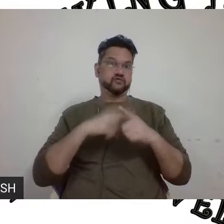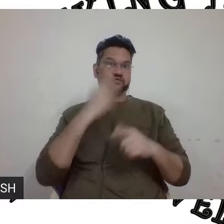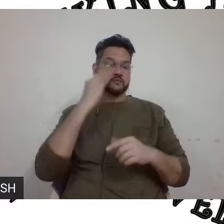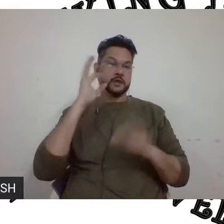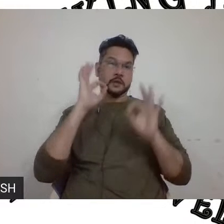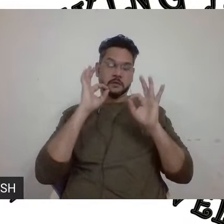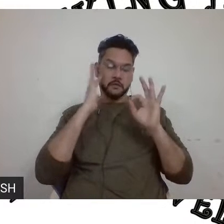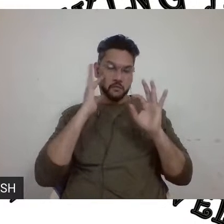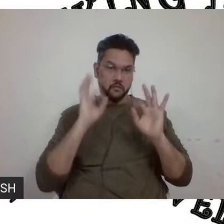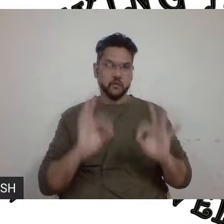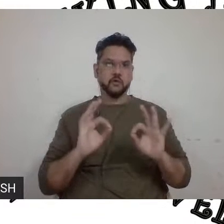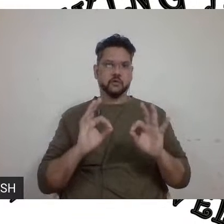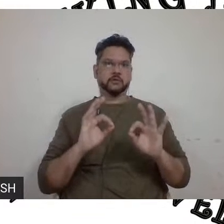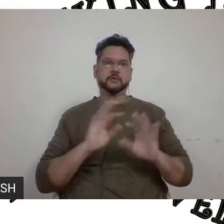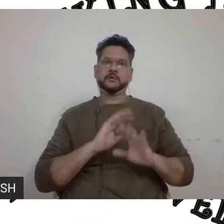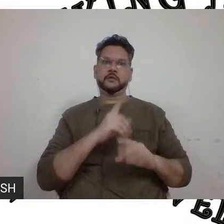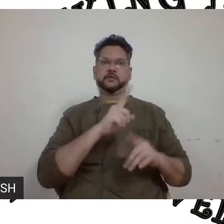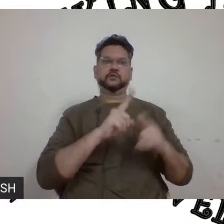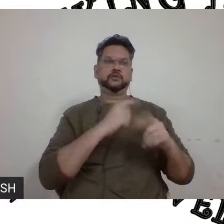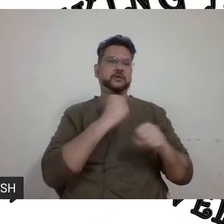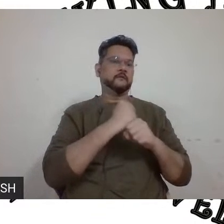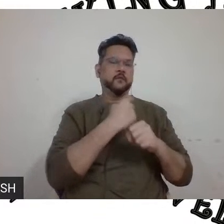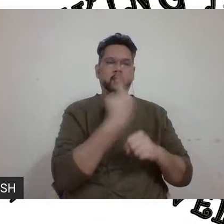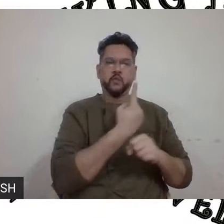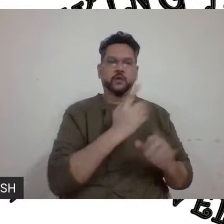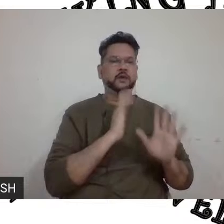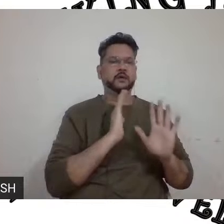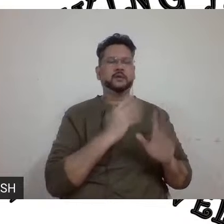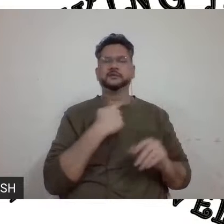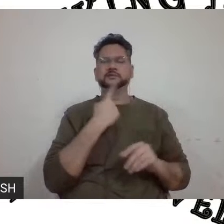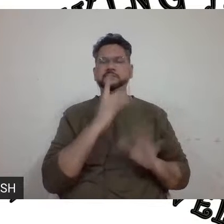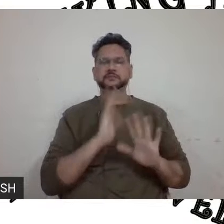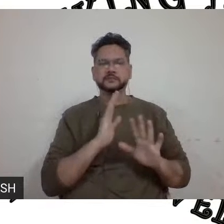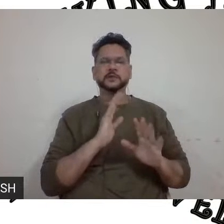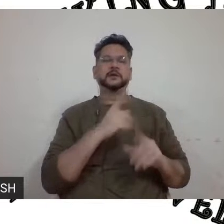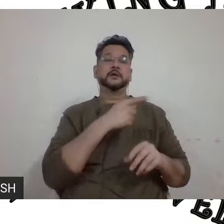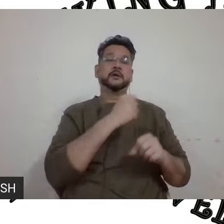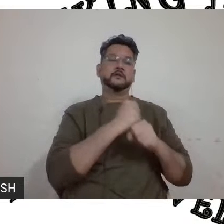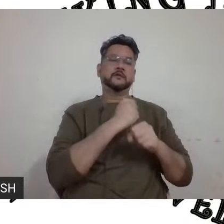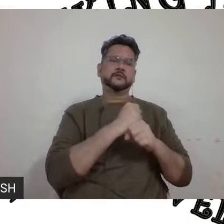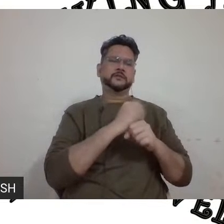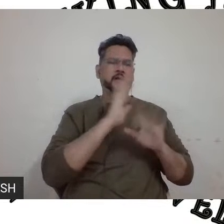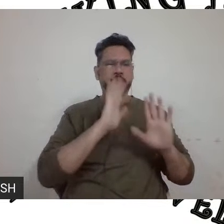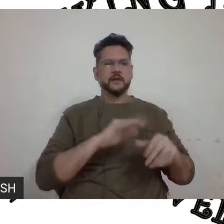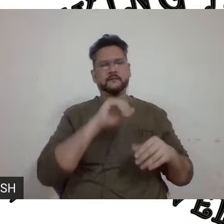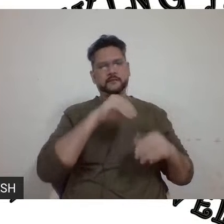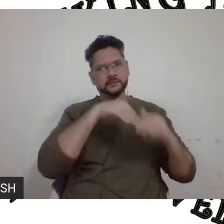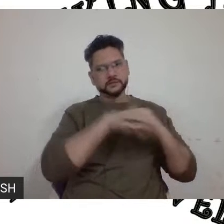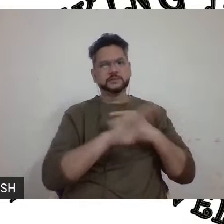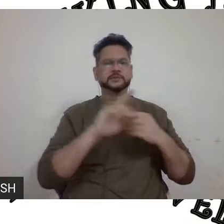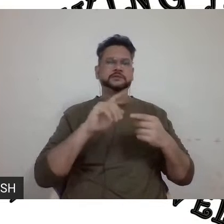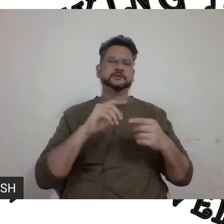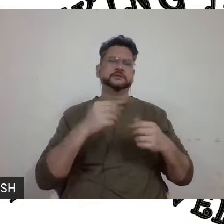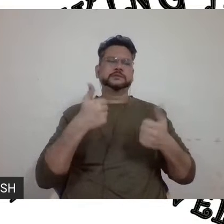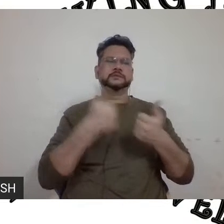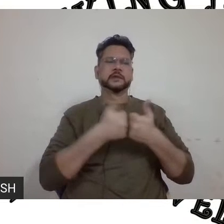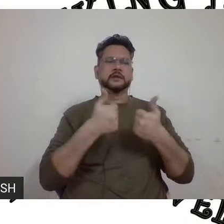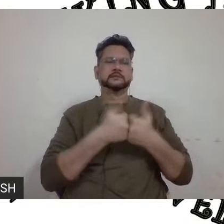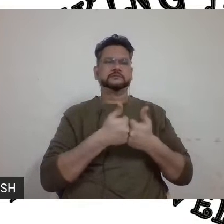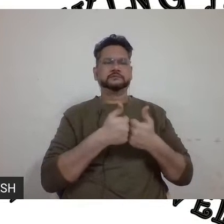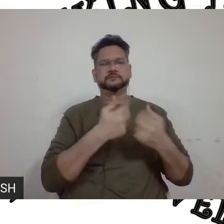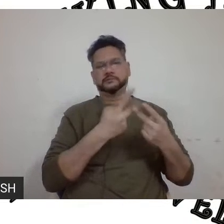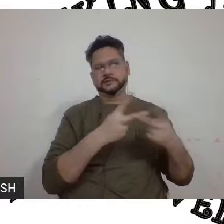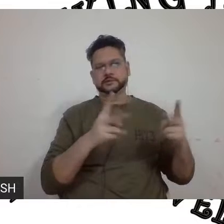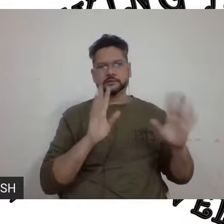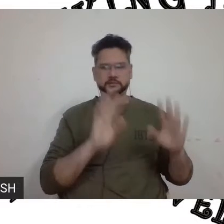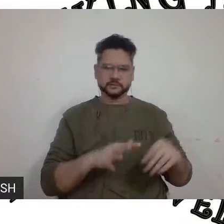it's kind of filled with challenges. It's not something which is very easy. So because as you will know, you require